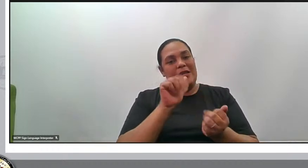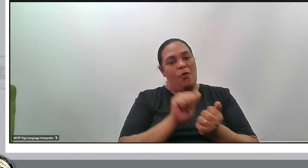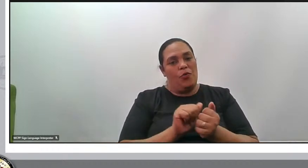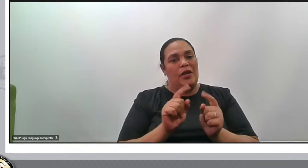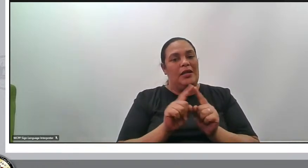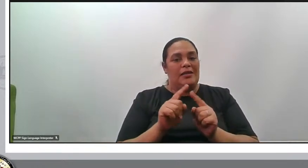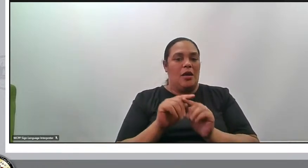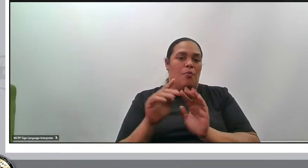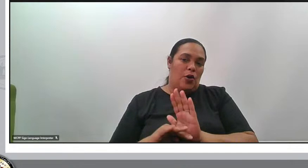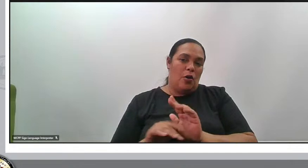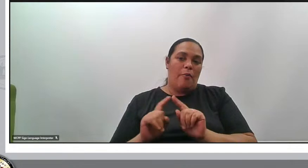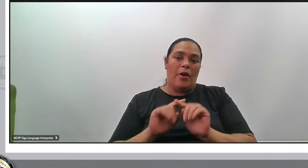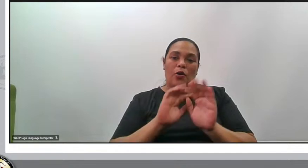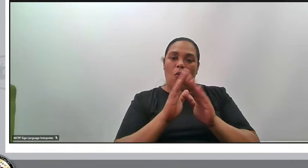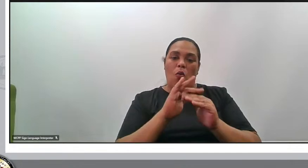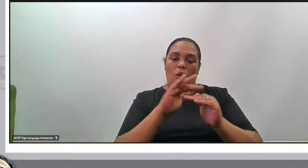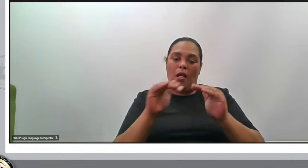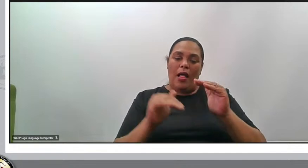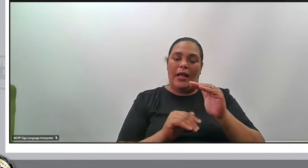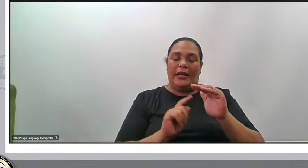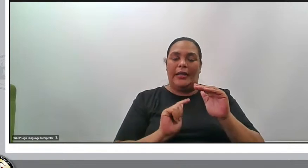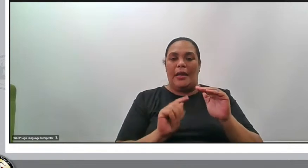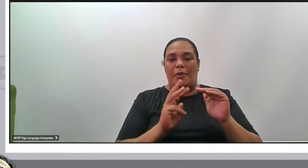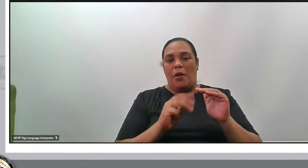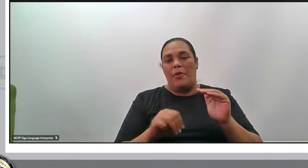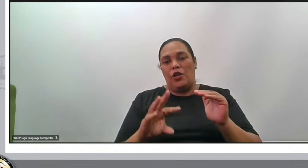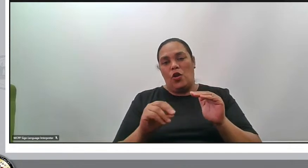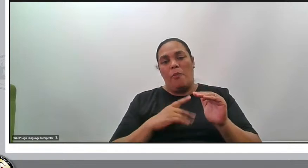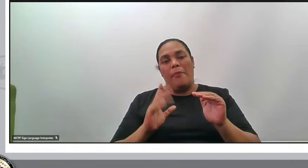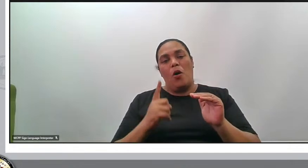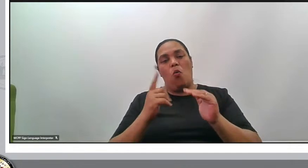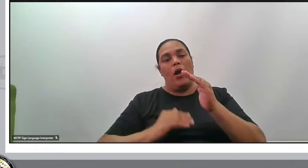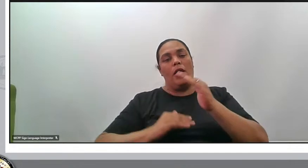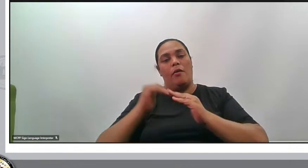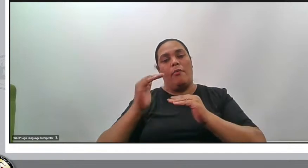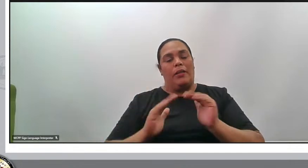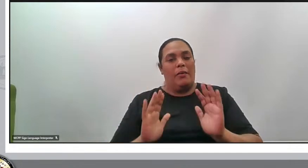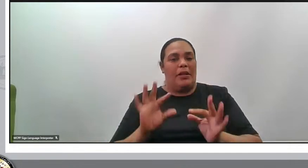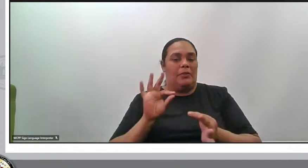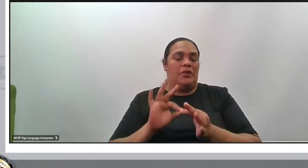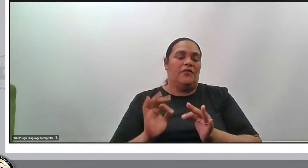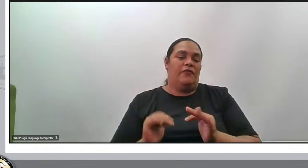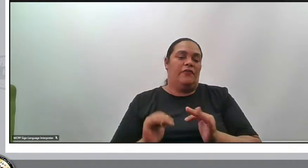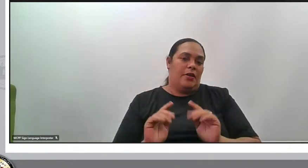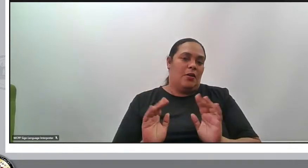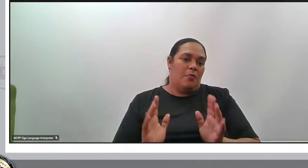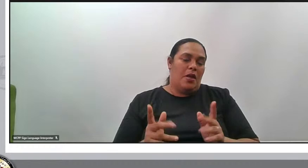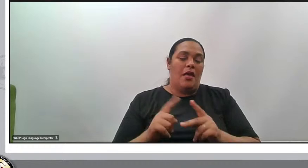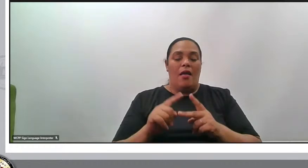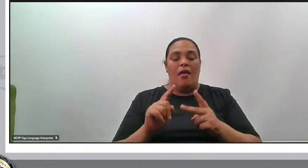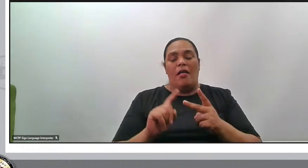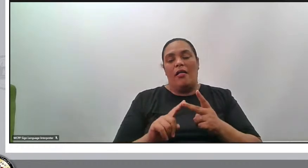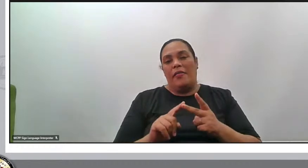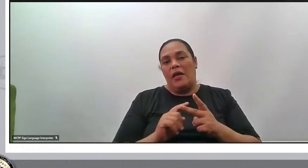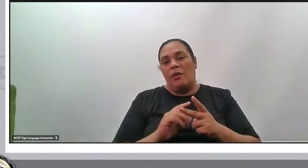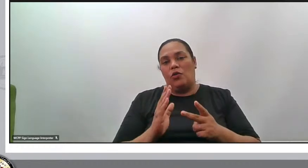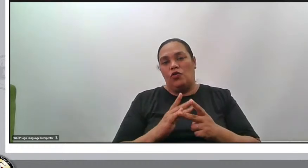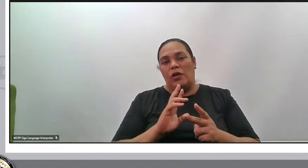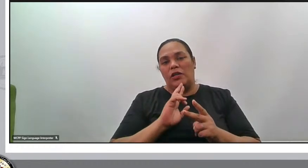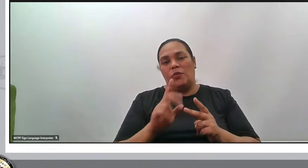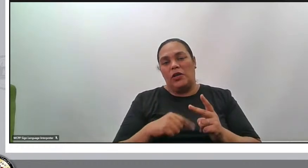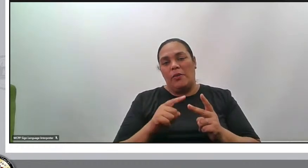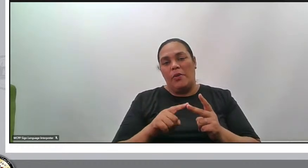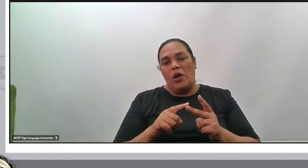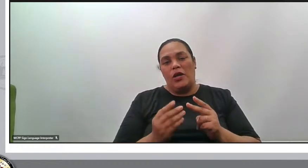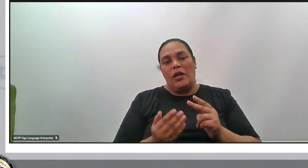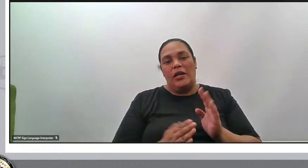per program, but all of them fall under Cape Town Metro because of the fact we only have one building specifically in Cape Town. And then I'm not sure if I can just respond on the